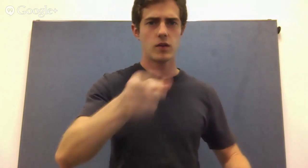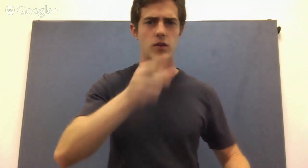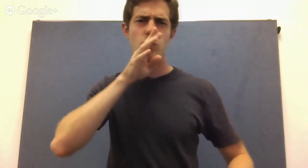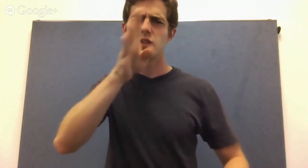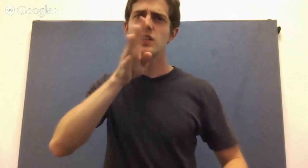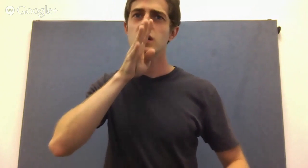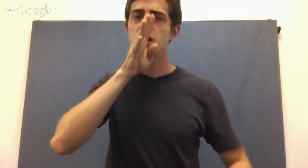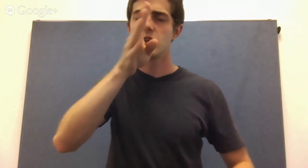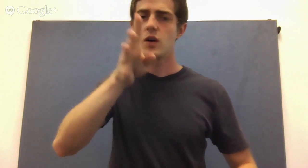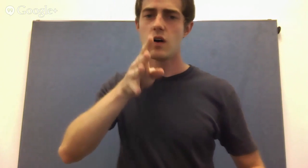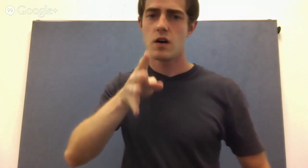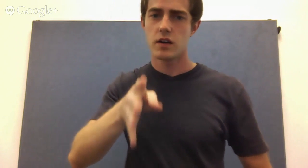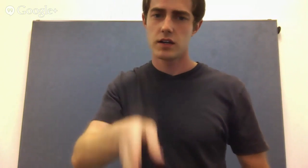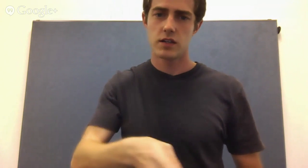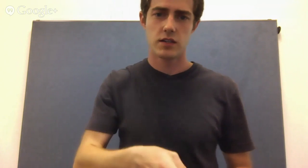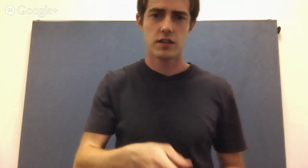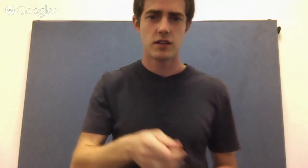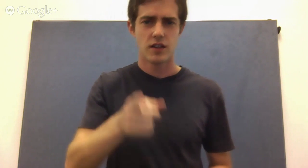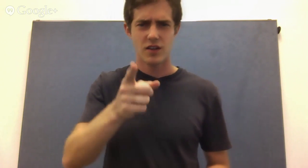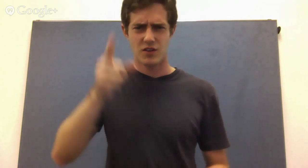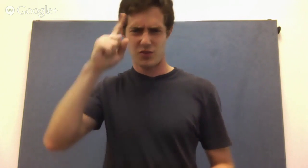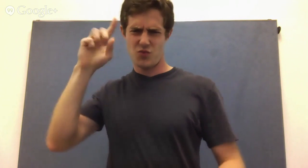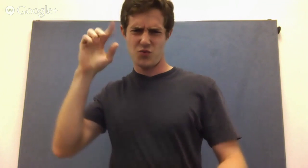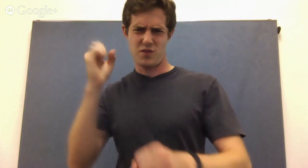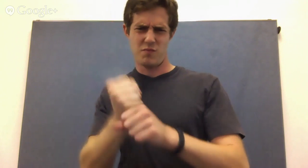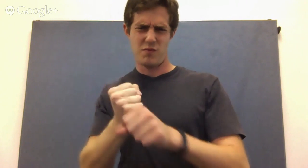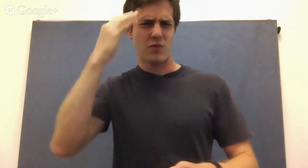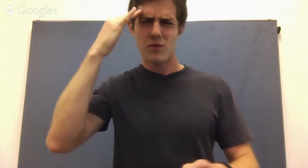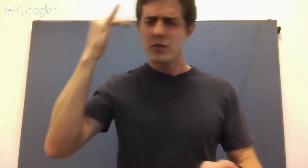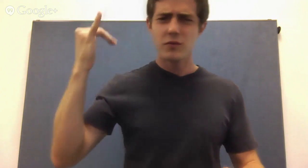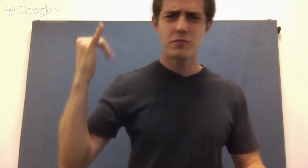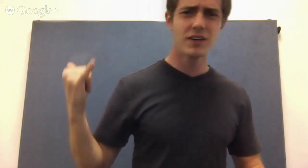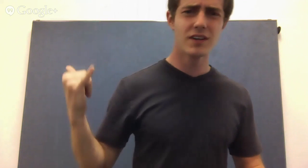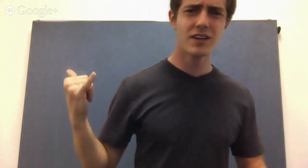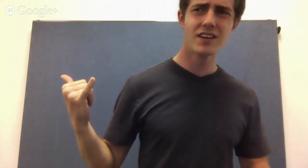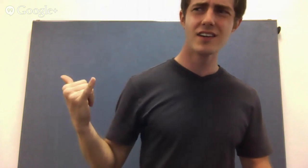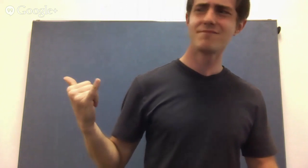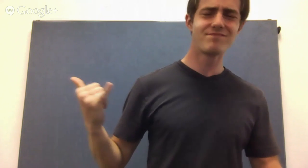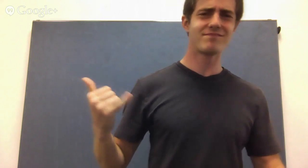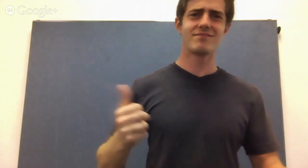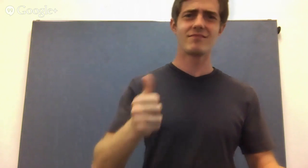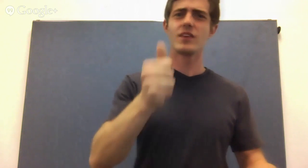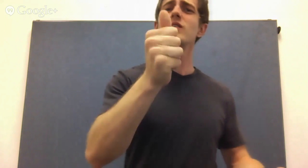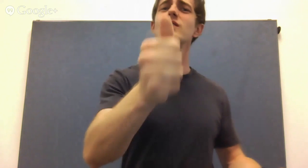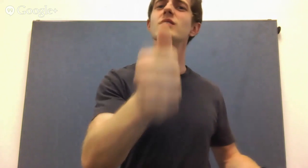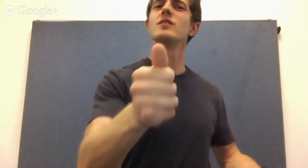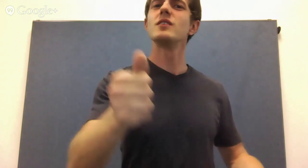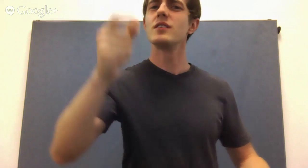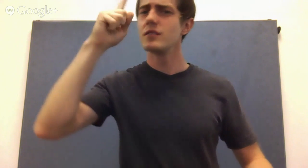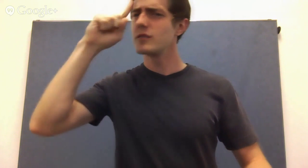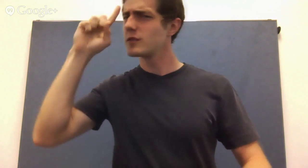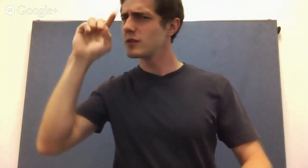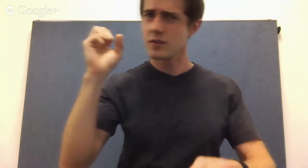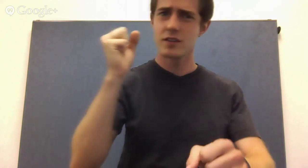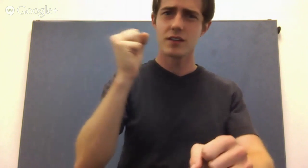You still talking. Trust me too much. Believe in